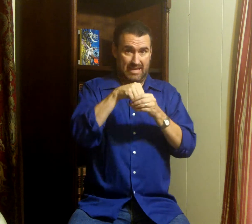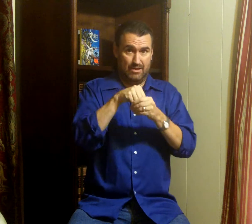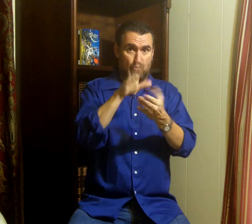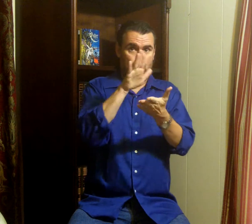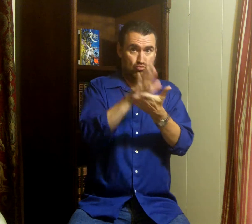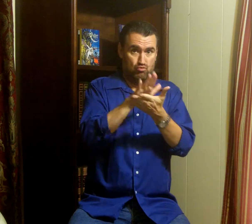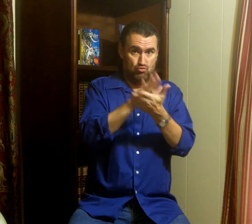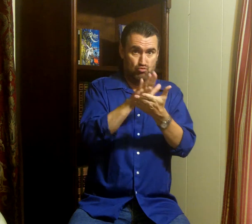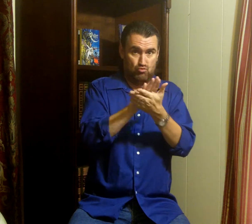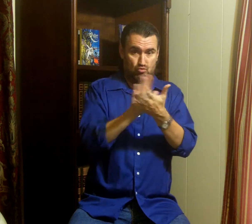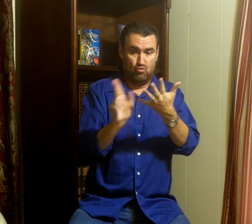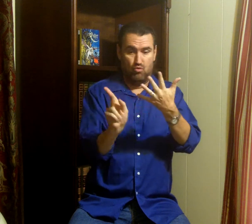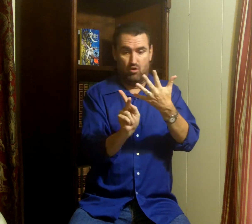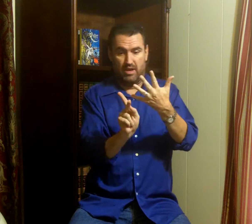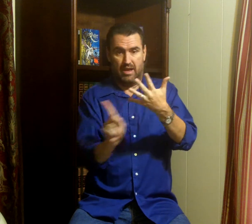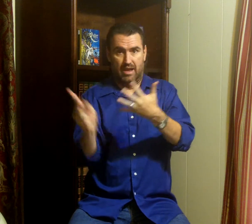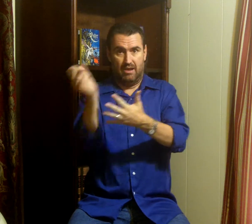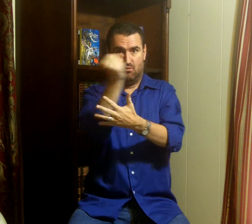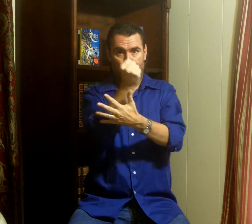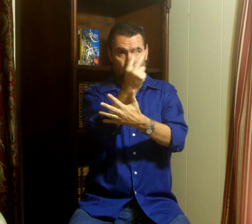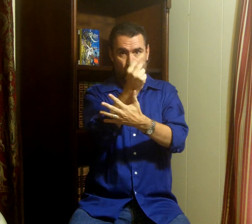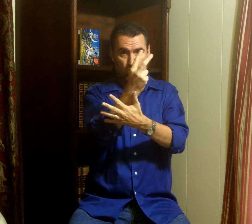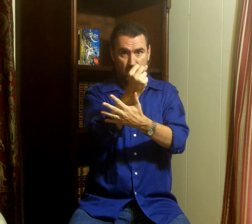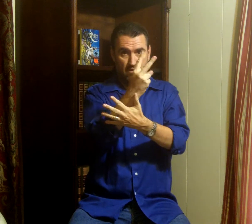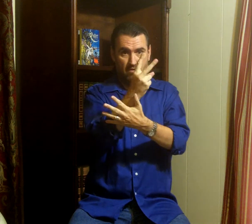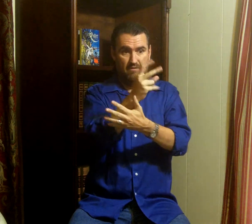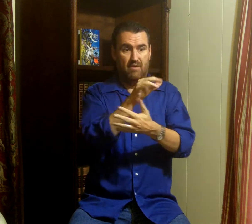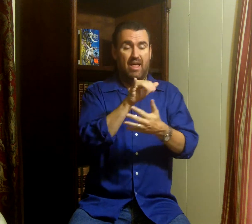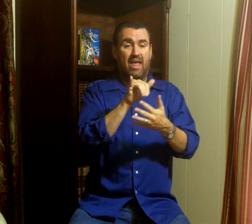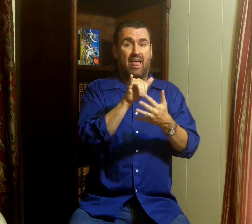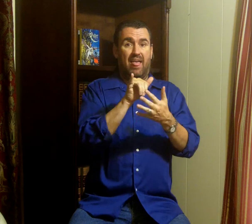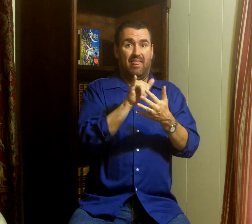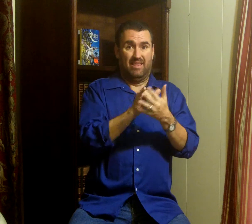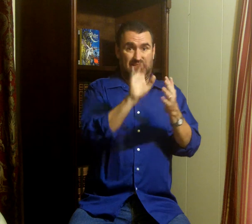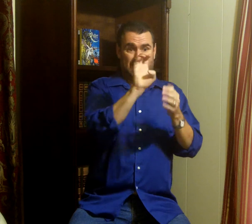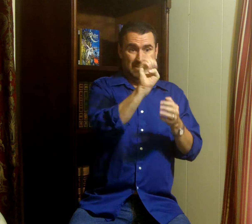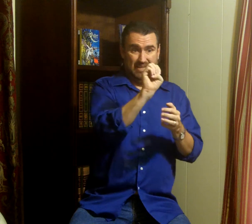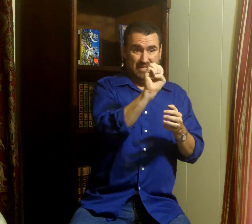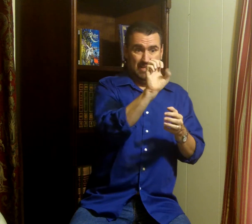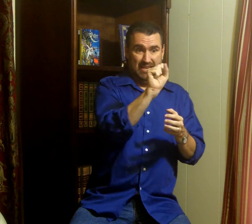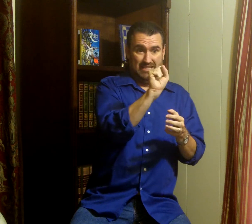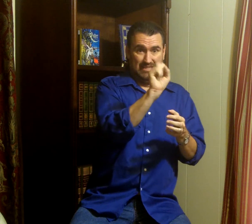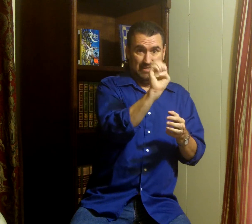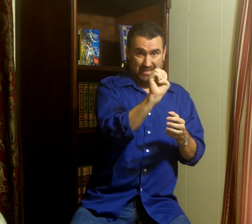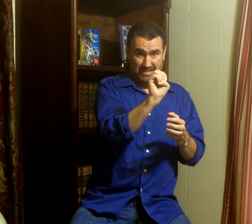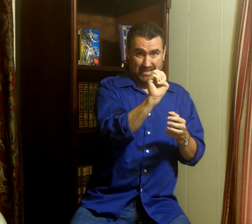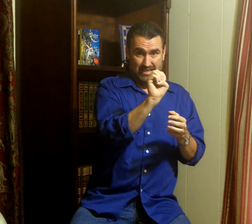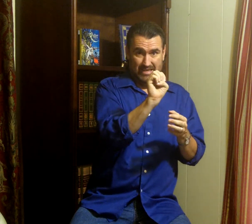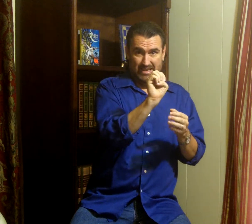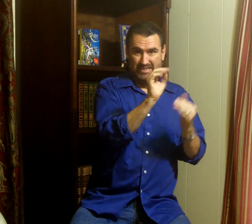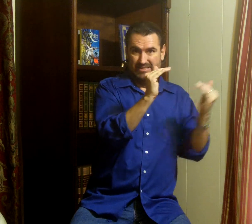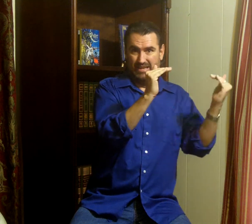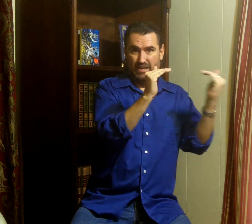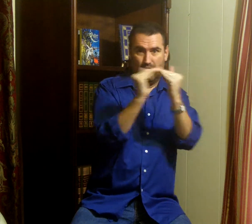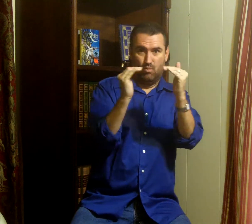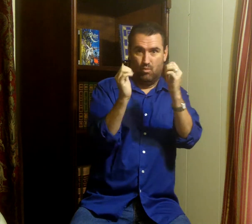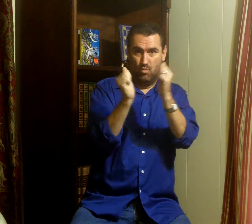an equivalent certification to RID, meaning that they can, if you have one of the RID